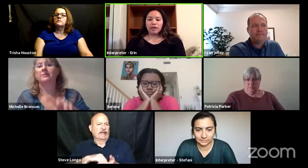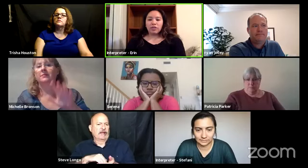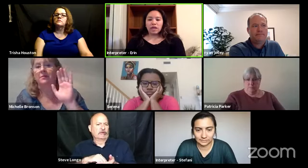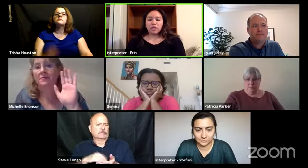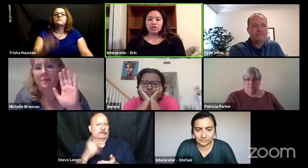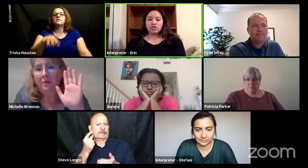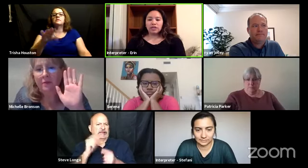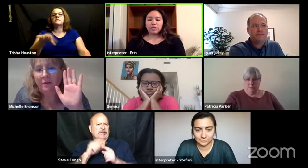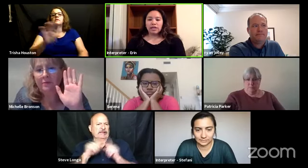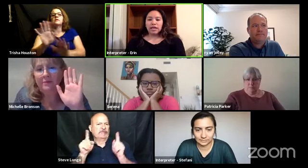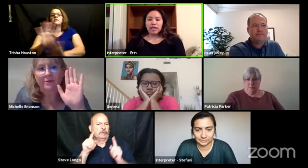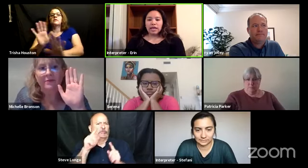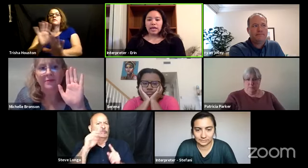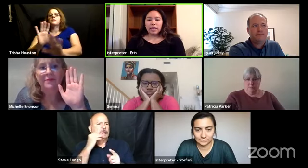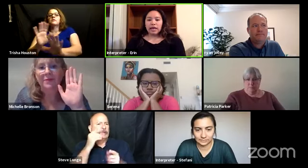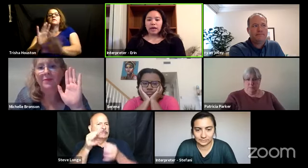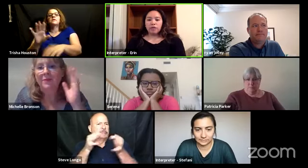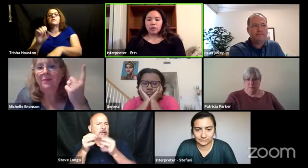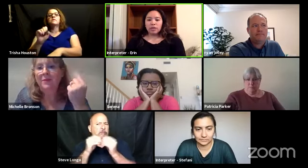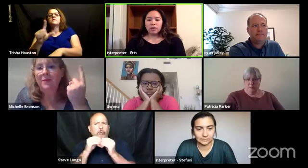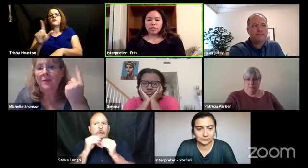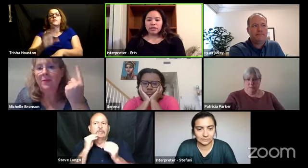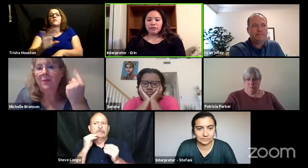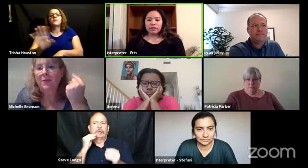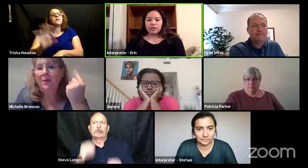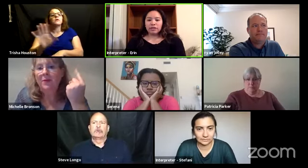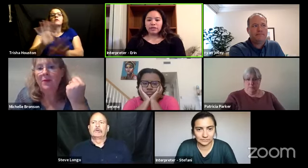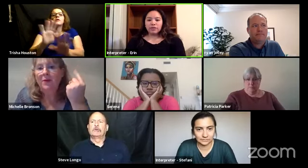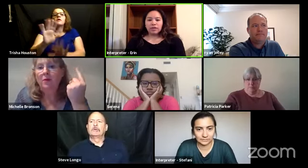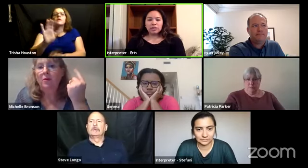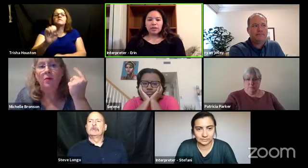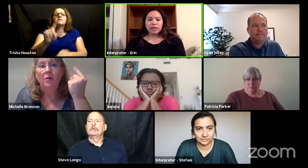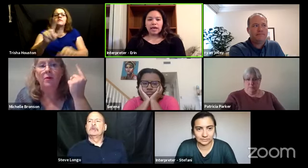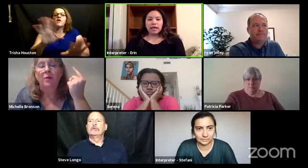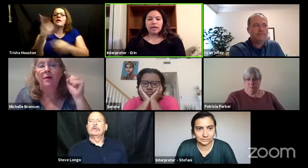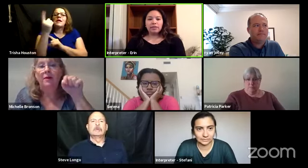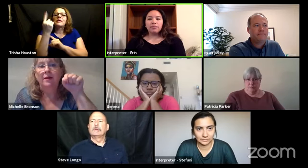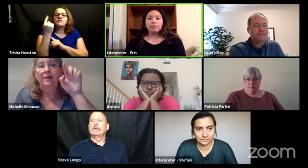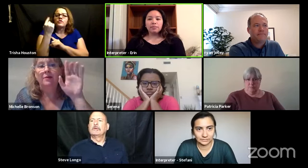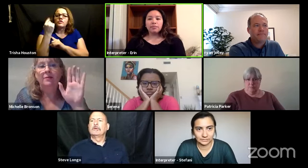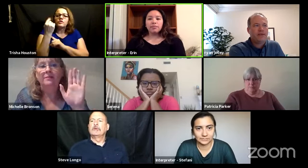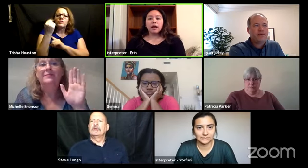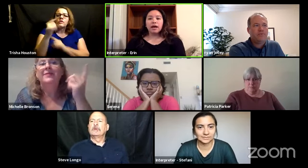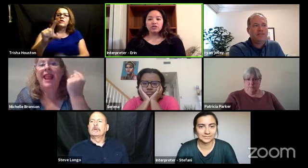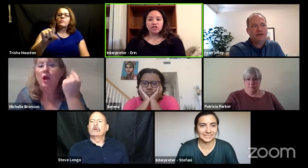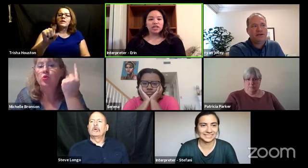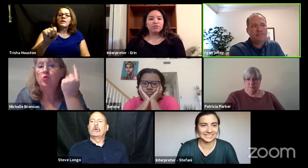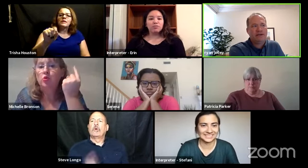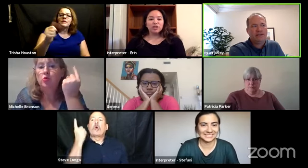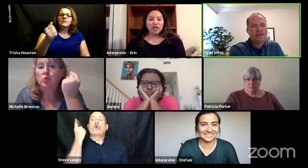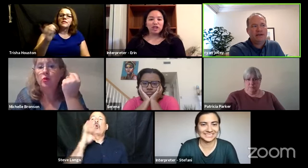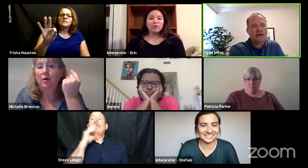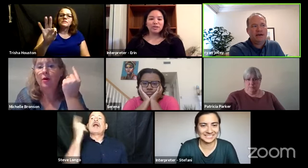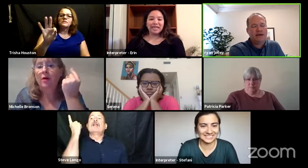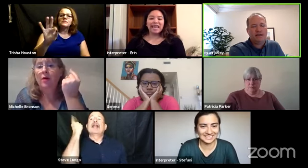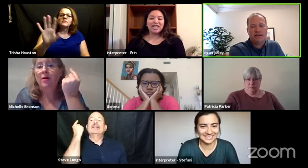was 100. So I want to know what the difference is, if you can explain that. And are we talking about the last